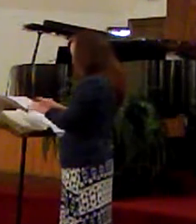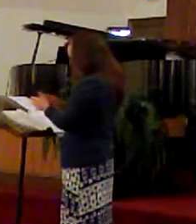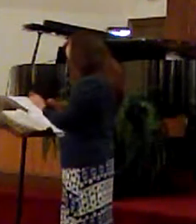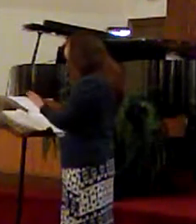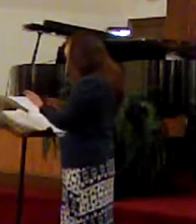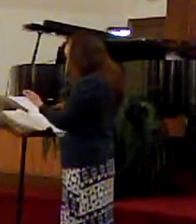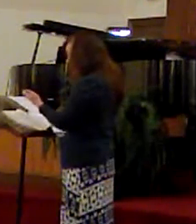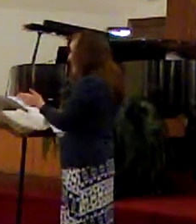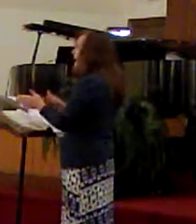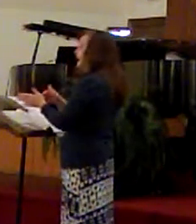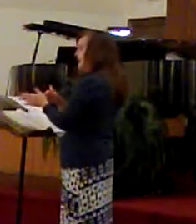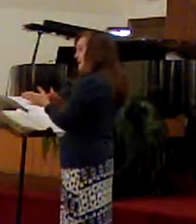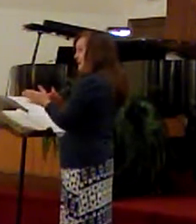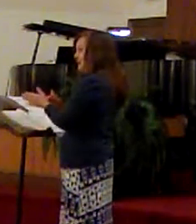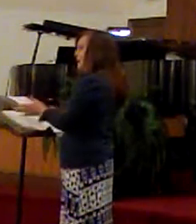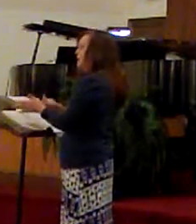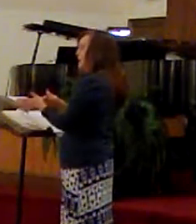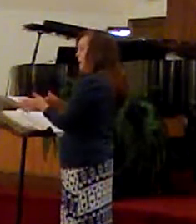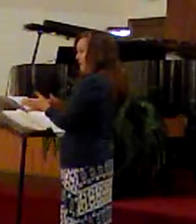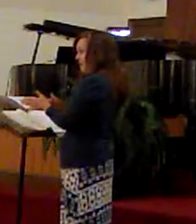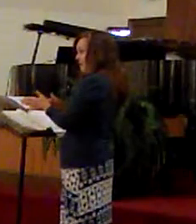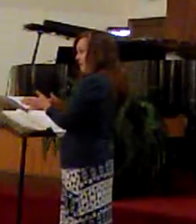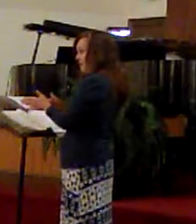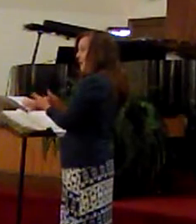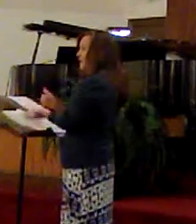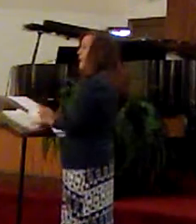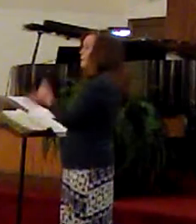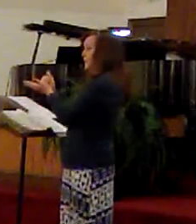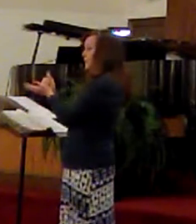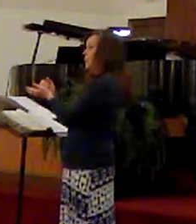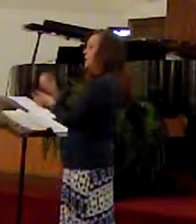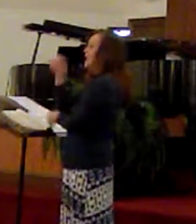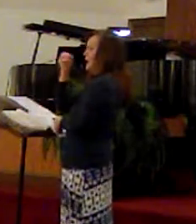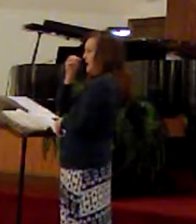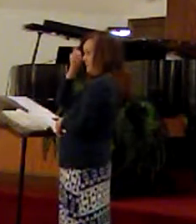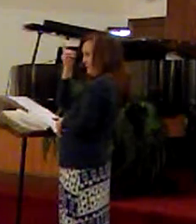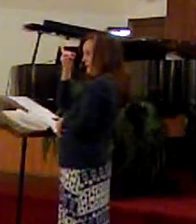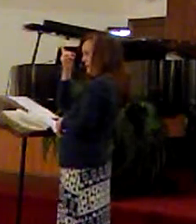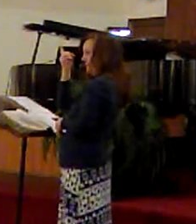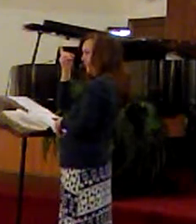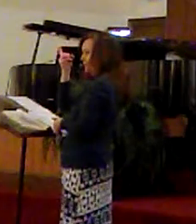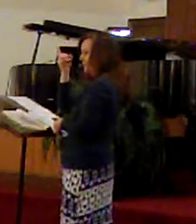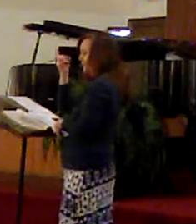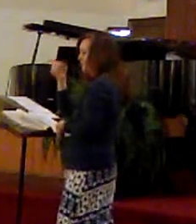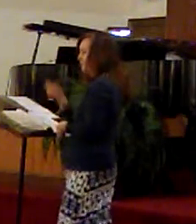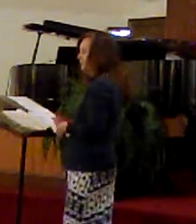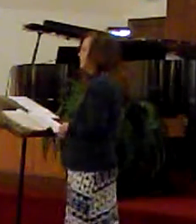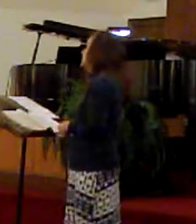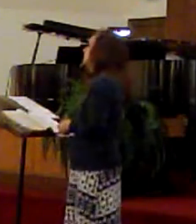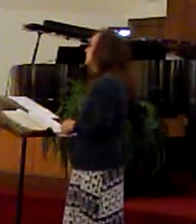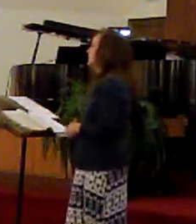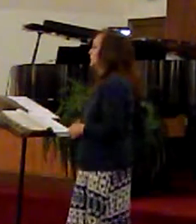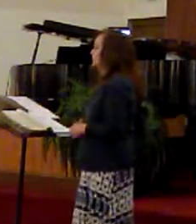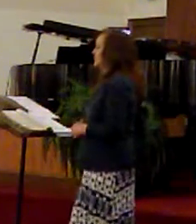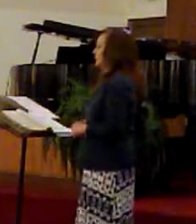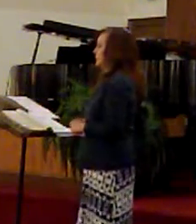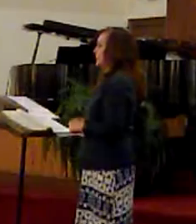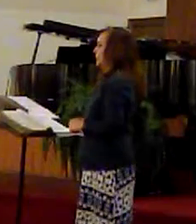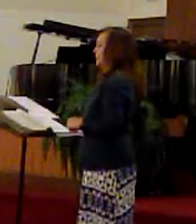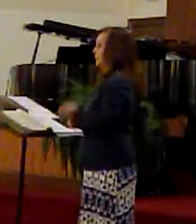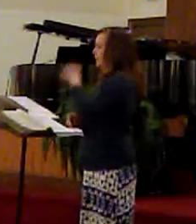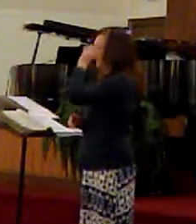simply reading it a couple more times, it may help. It may break through that thought. Those instructions